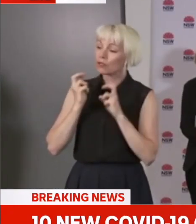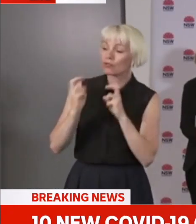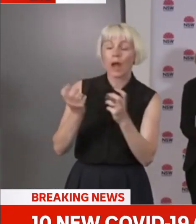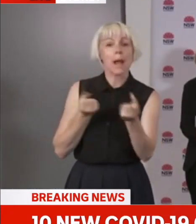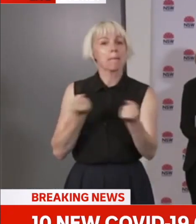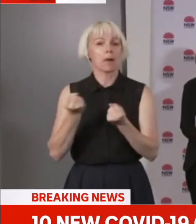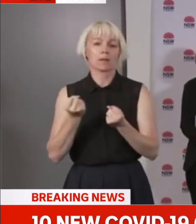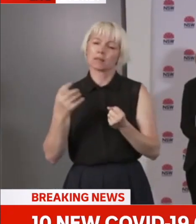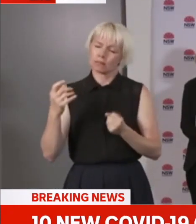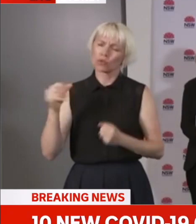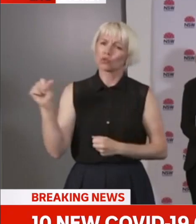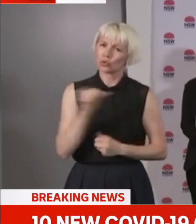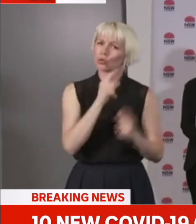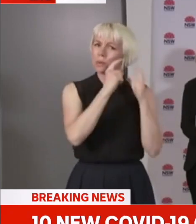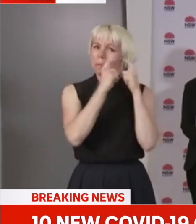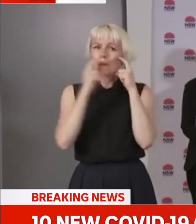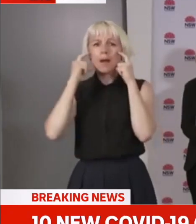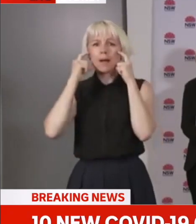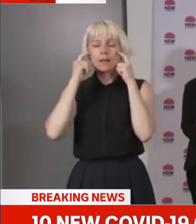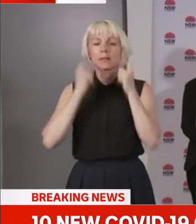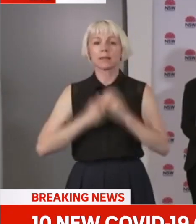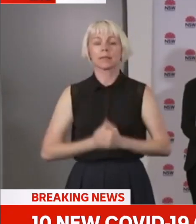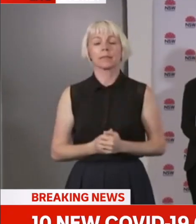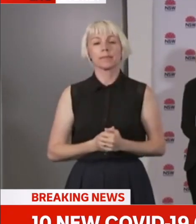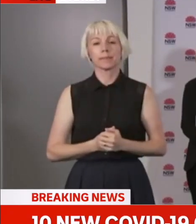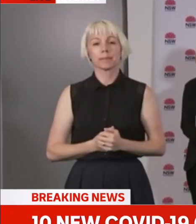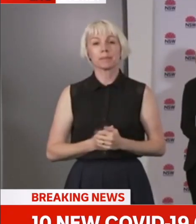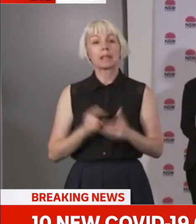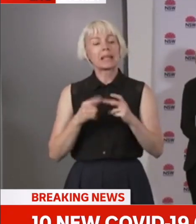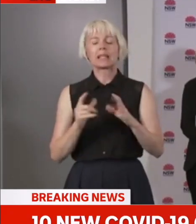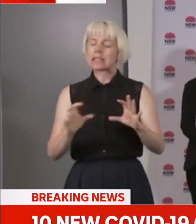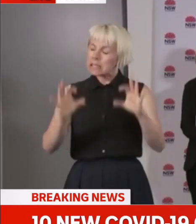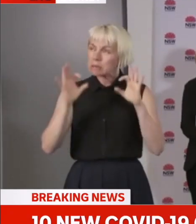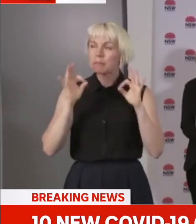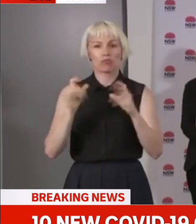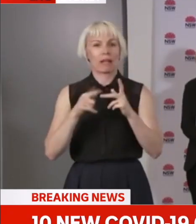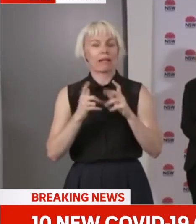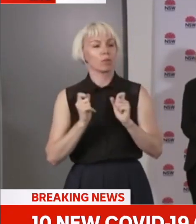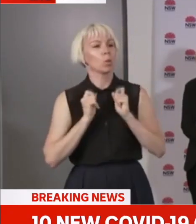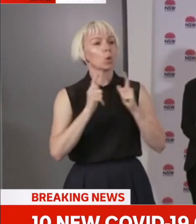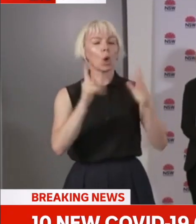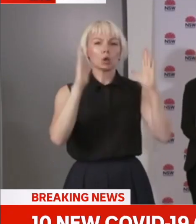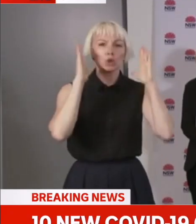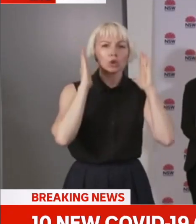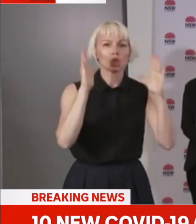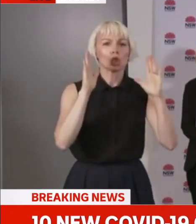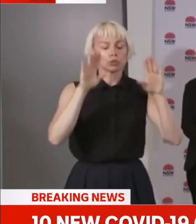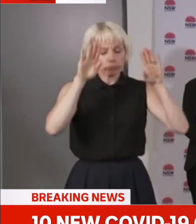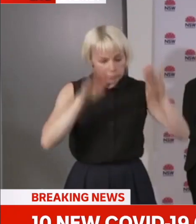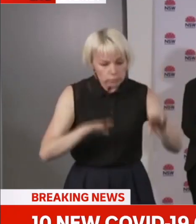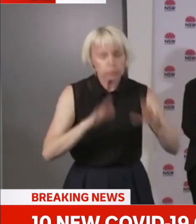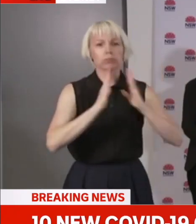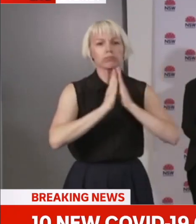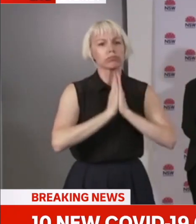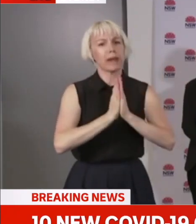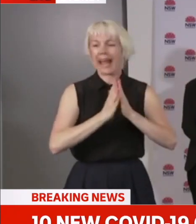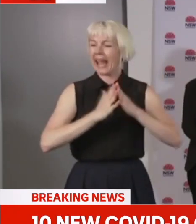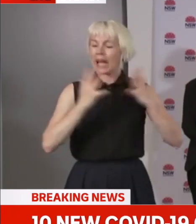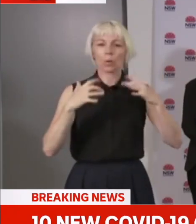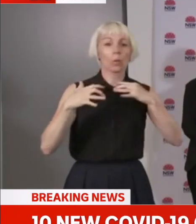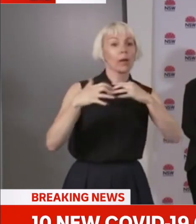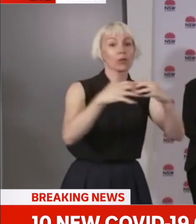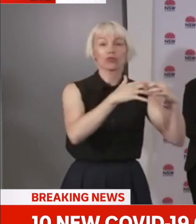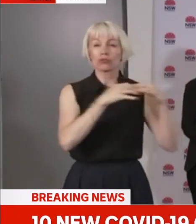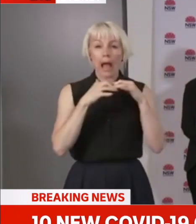wear a mask. In particular, if you're going to a place of worship, please, please wear a mask. We know where